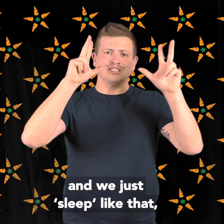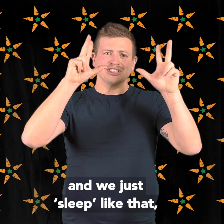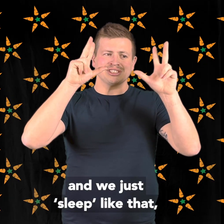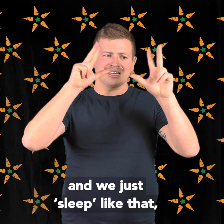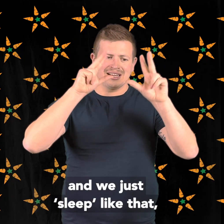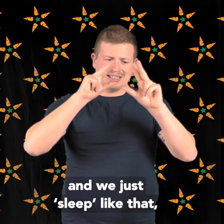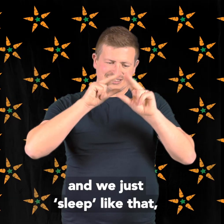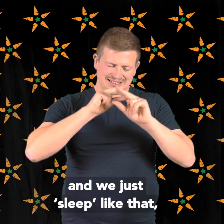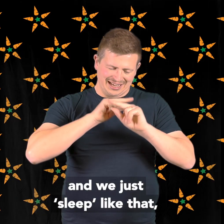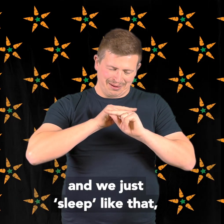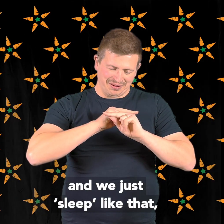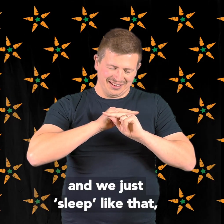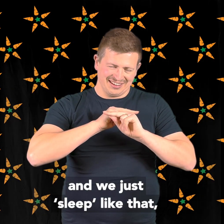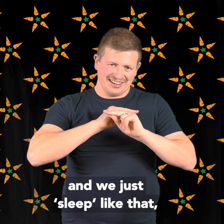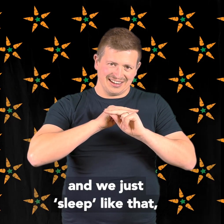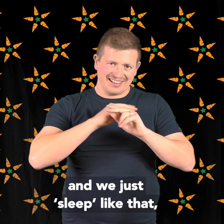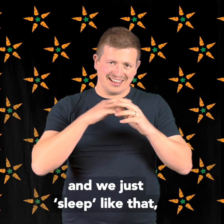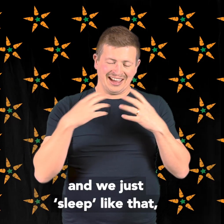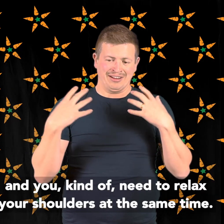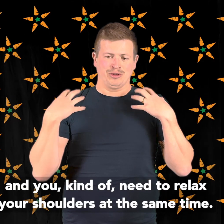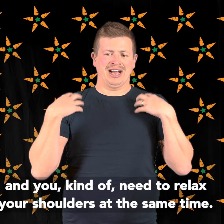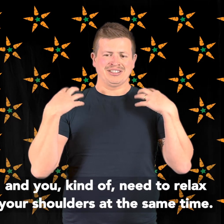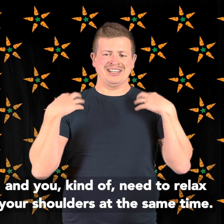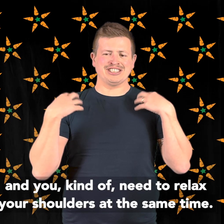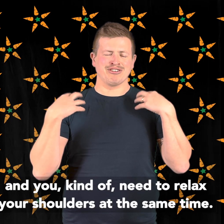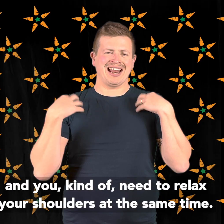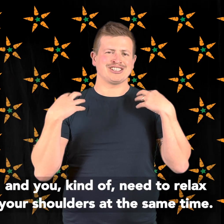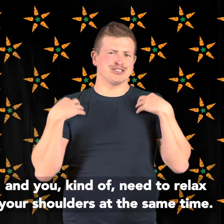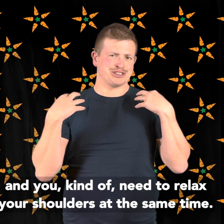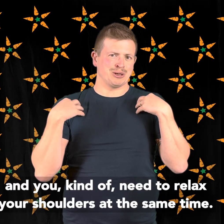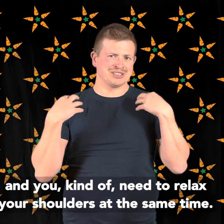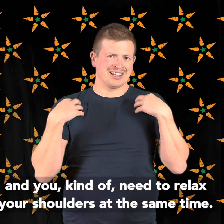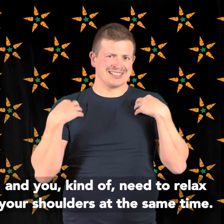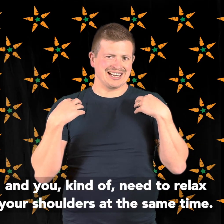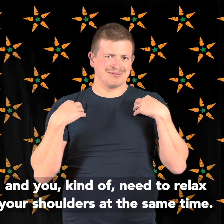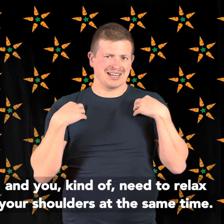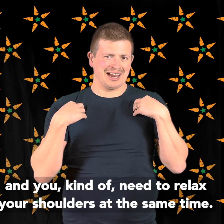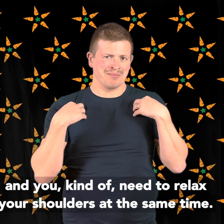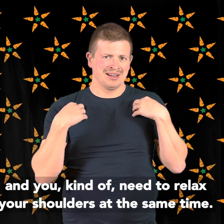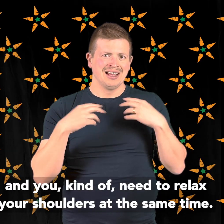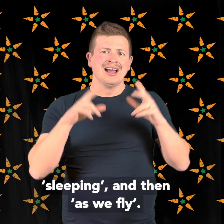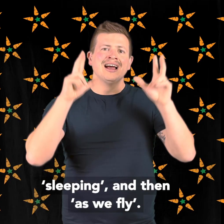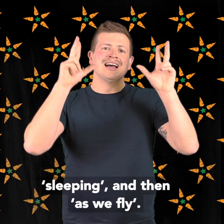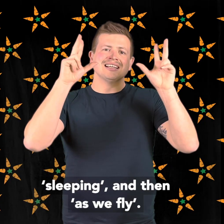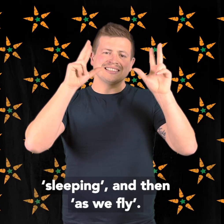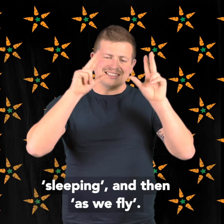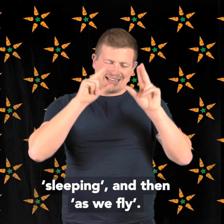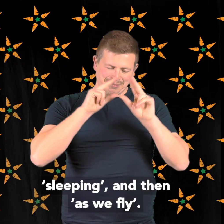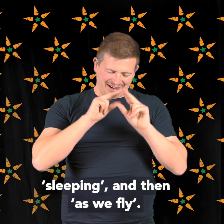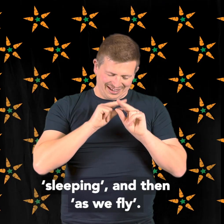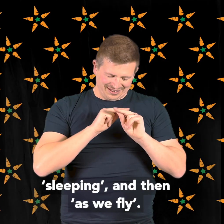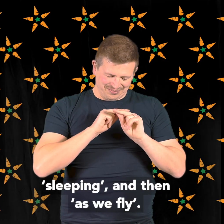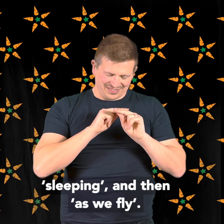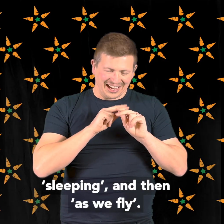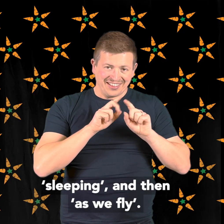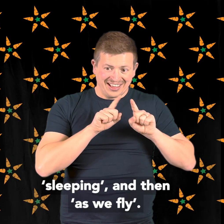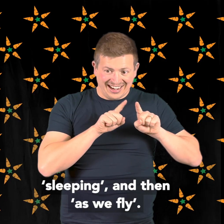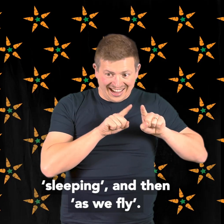just sleep like that. And you kind of need to relax your shoulders at the same time. Sleeping. And then as